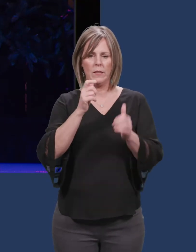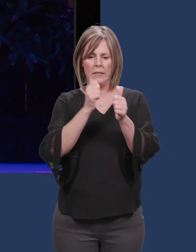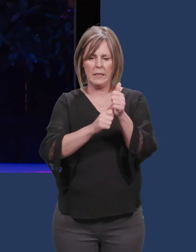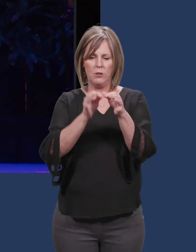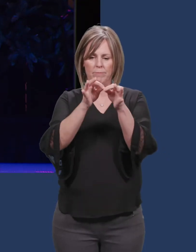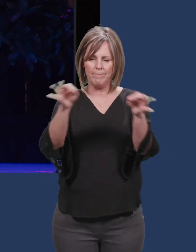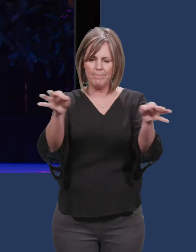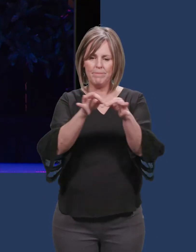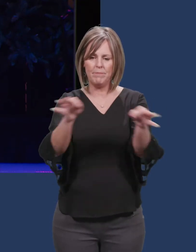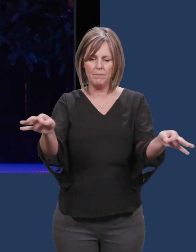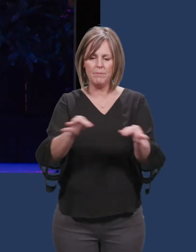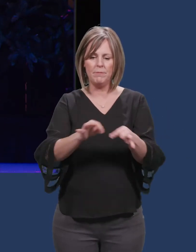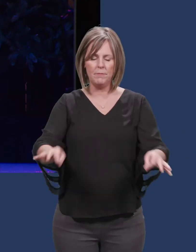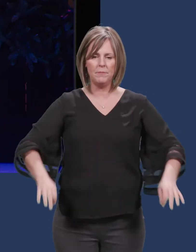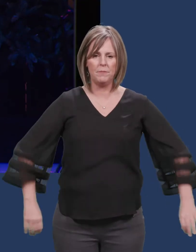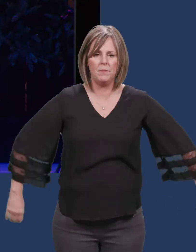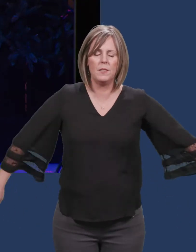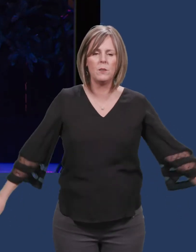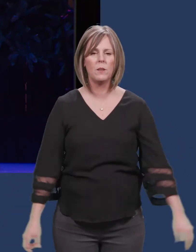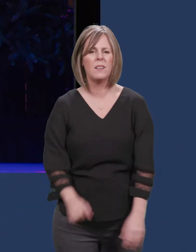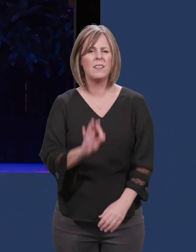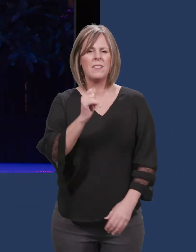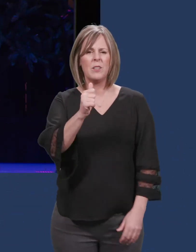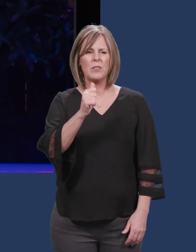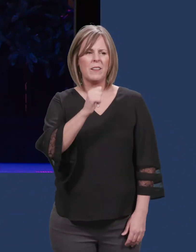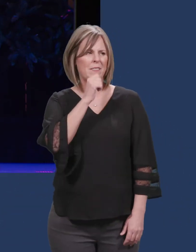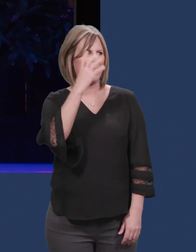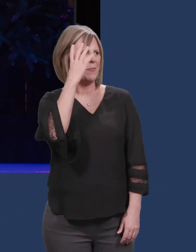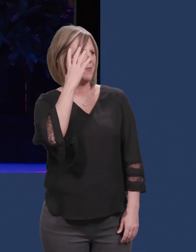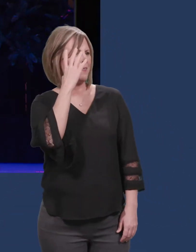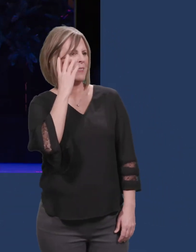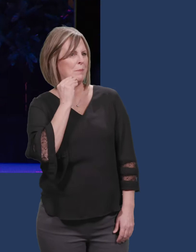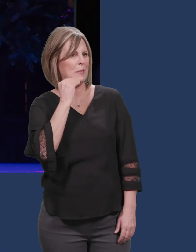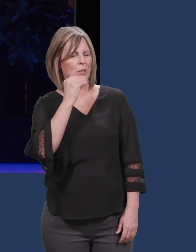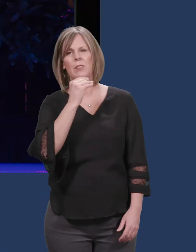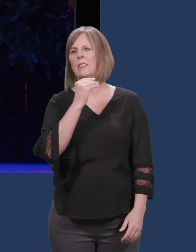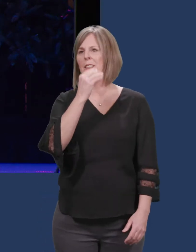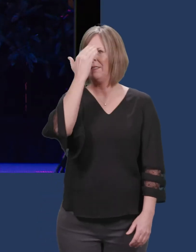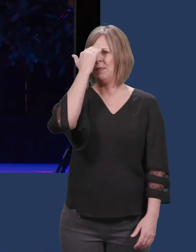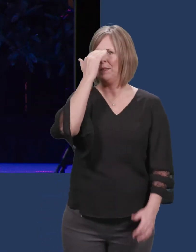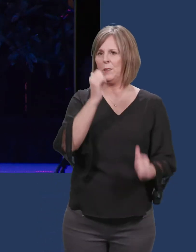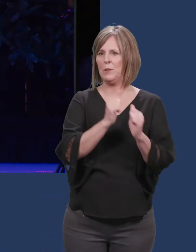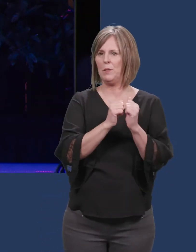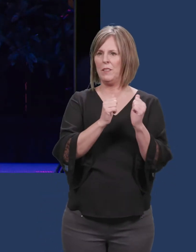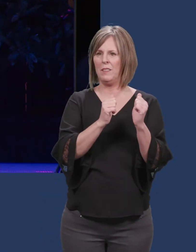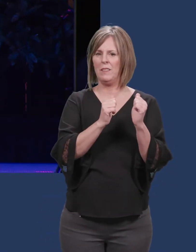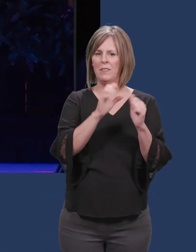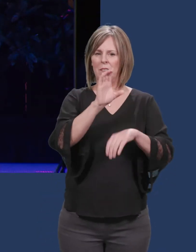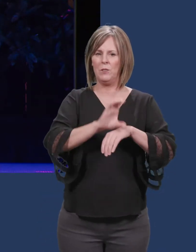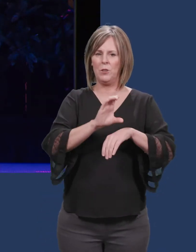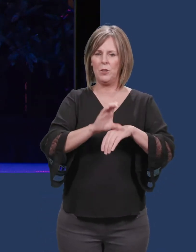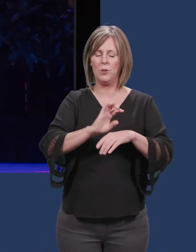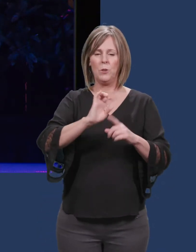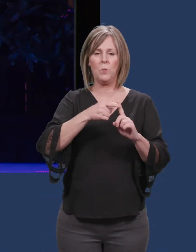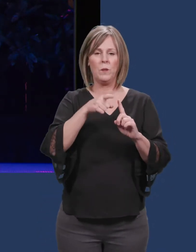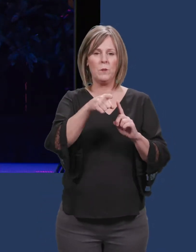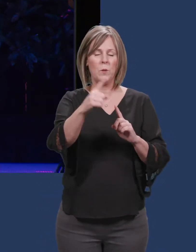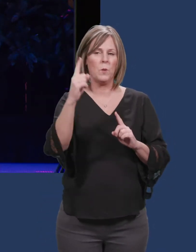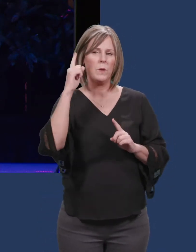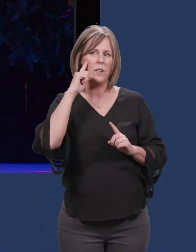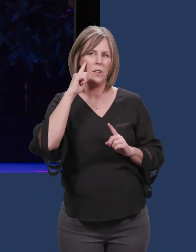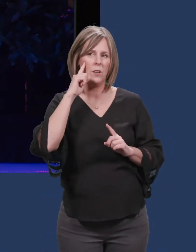if you're not used to being around church, even if you don't know much about the Bible, when you hear 1 Corinthians 13, I bet you